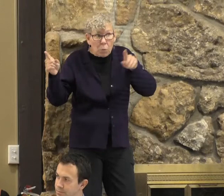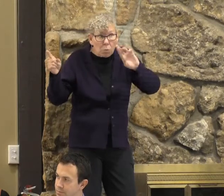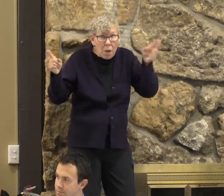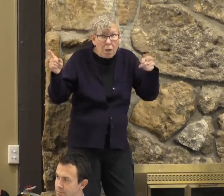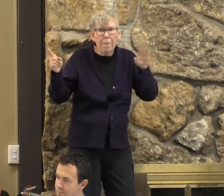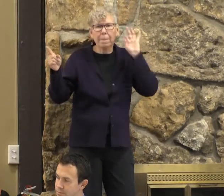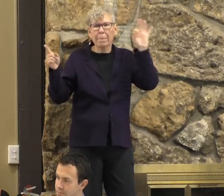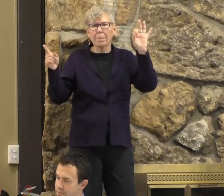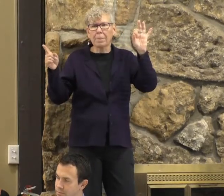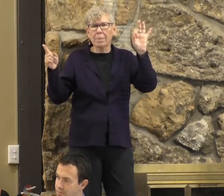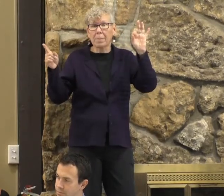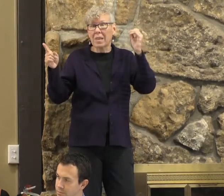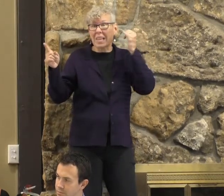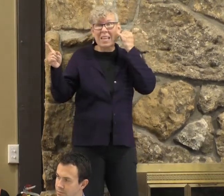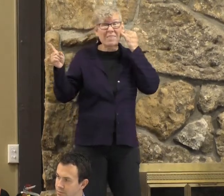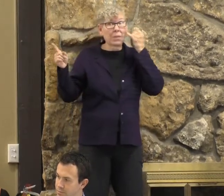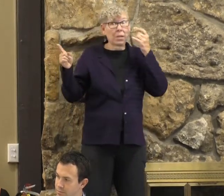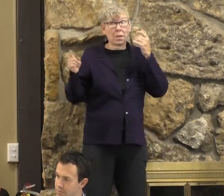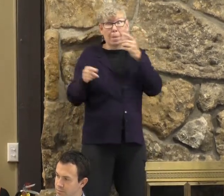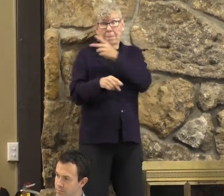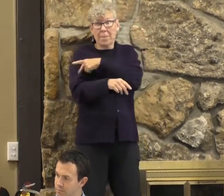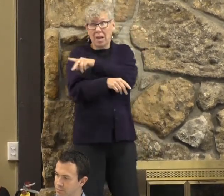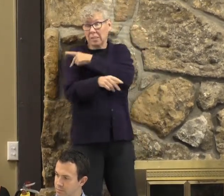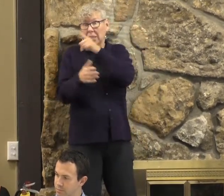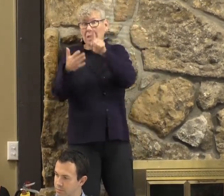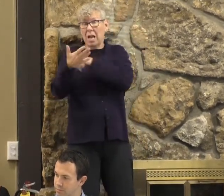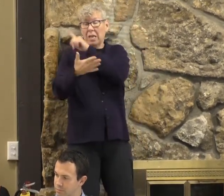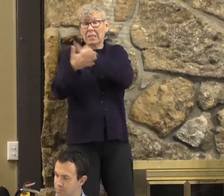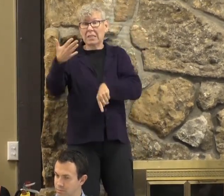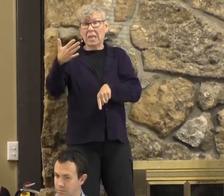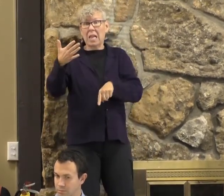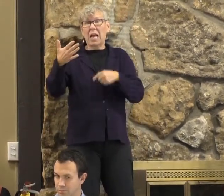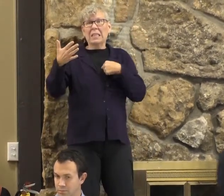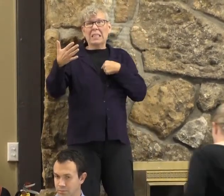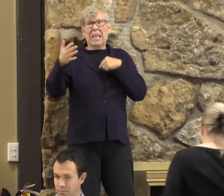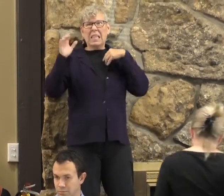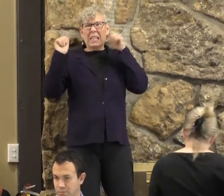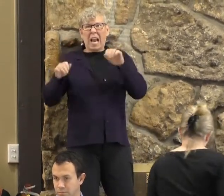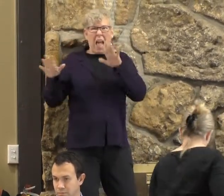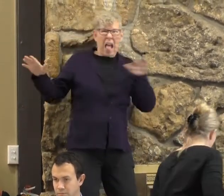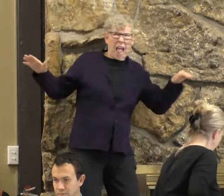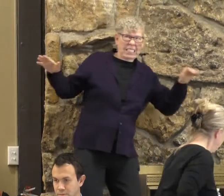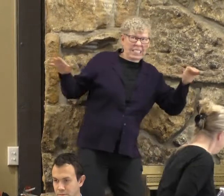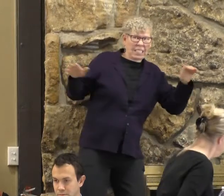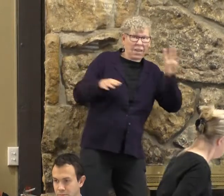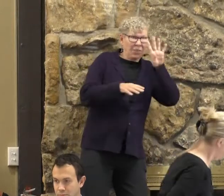in, we can free up her interpreter to be able to help somebody else.